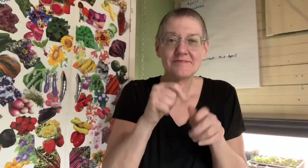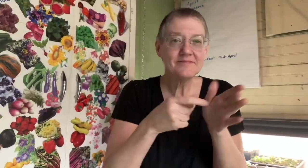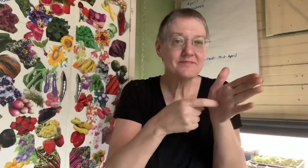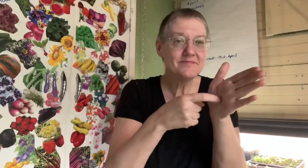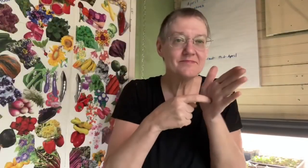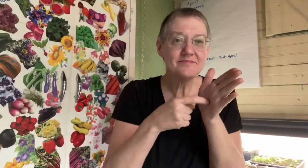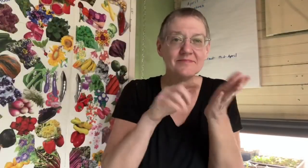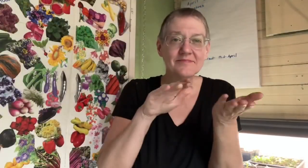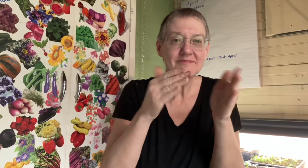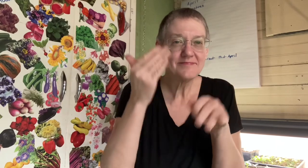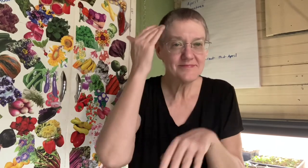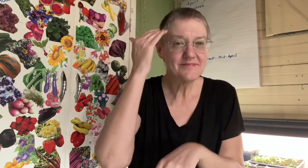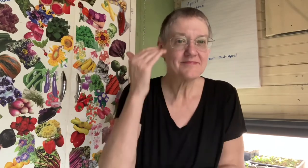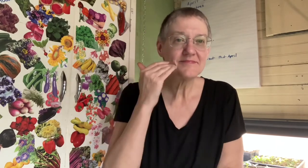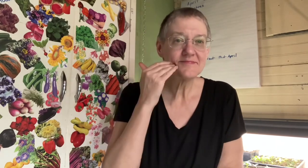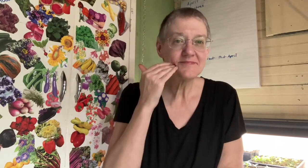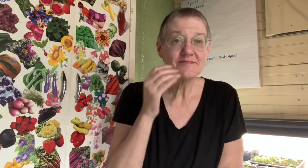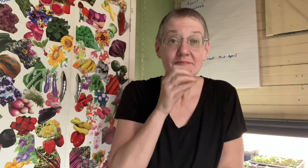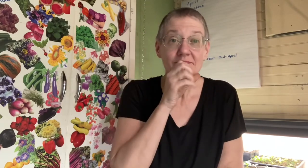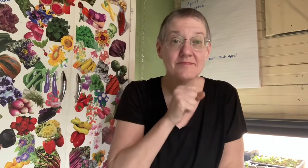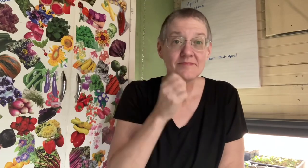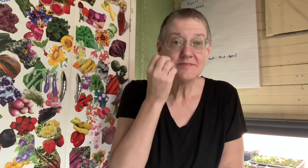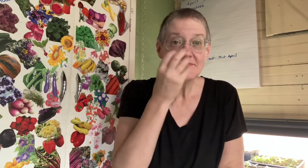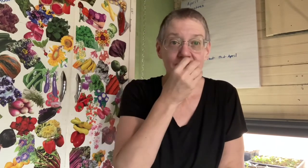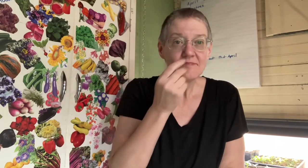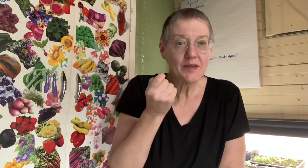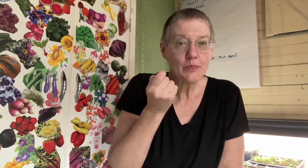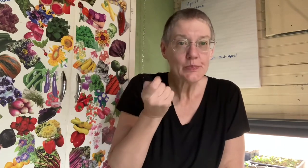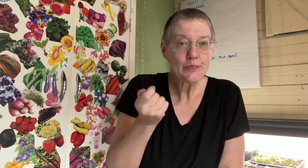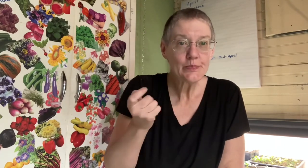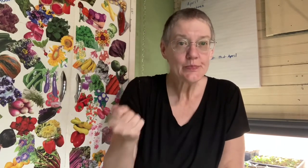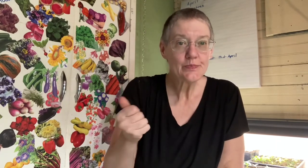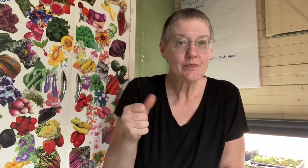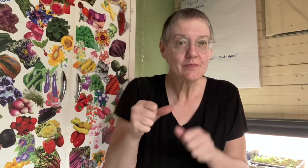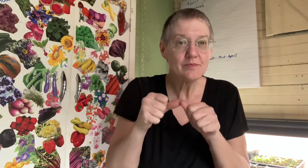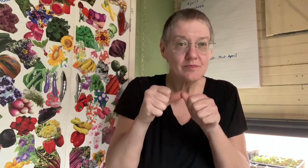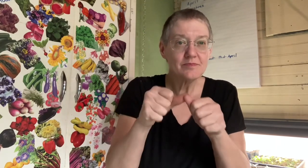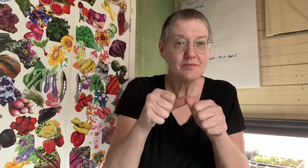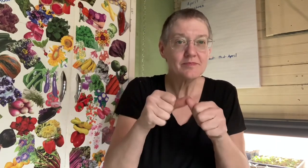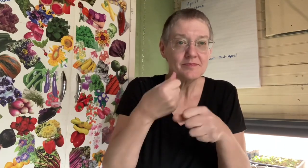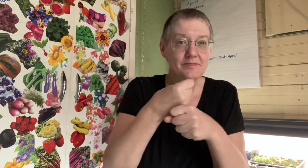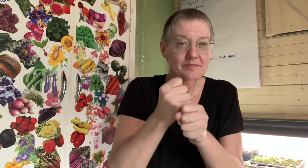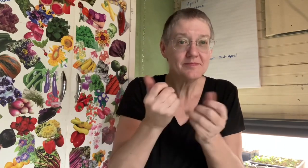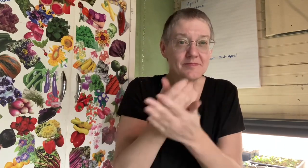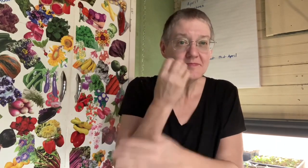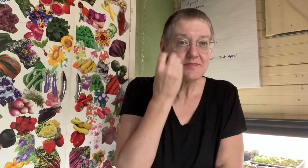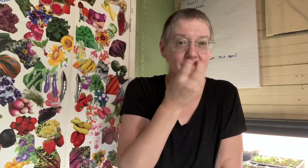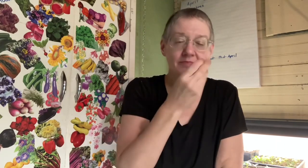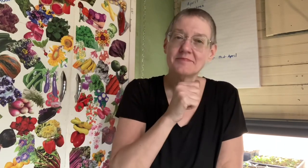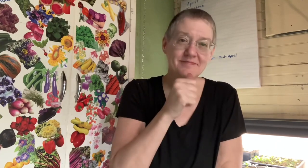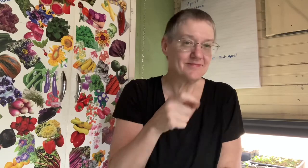They also don't require any deadheading. You don't have to take off the old flowers for new blossoms to